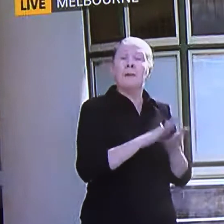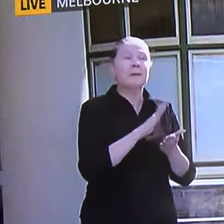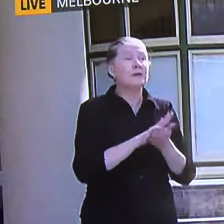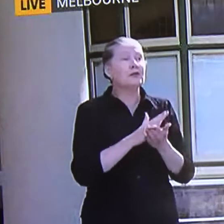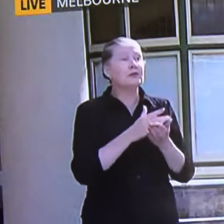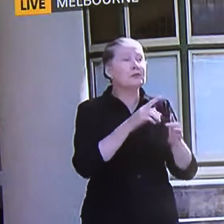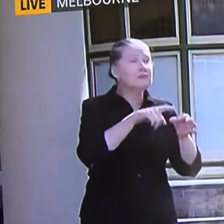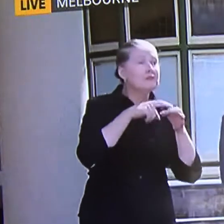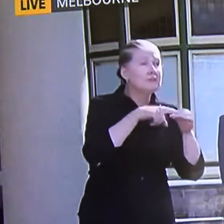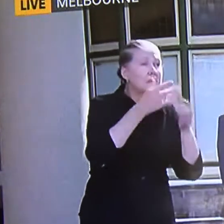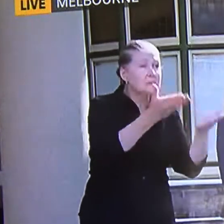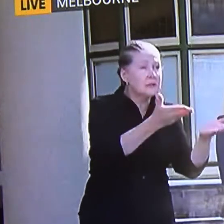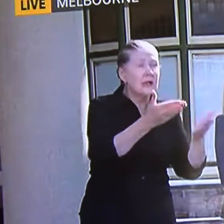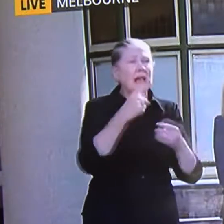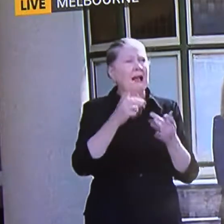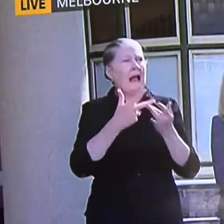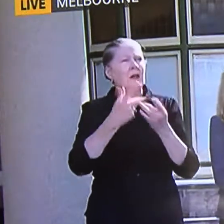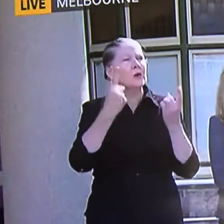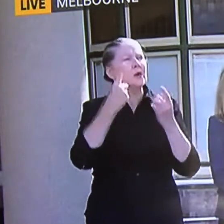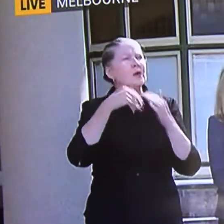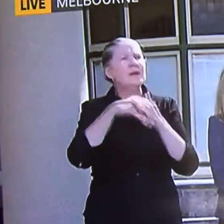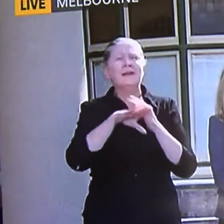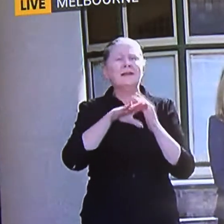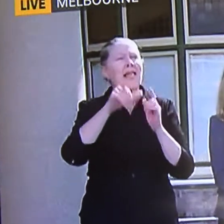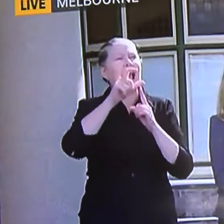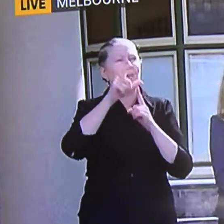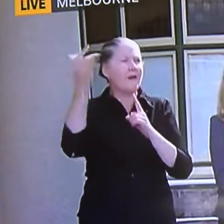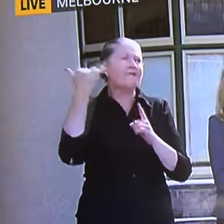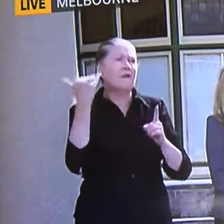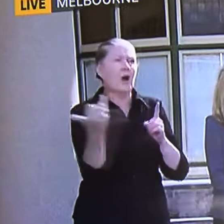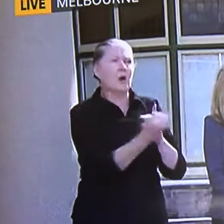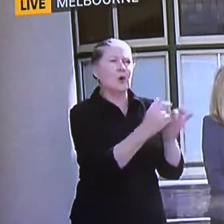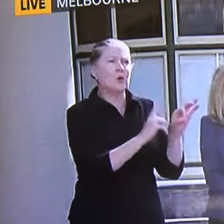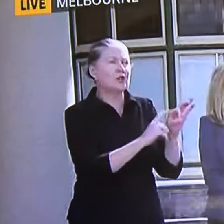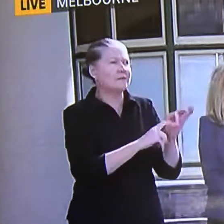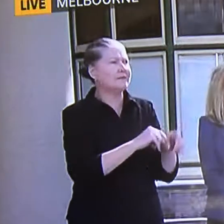here, and then those who are in Canberra over the phone after that, please.